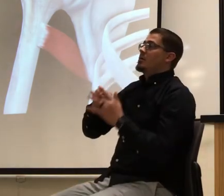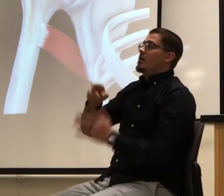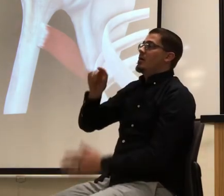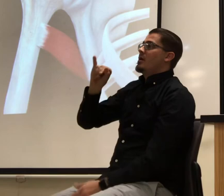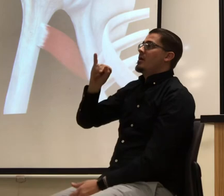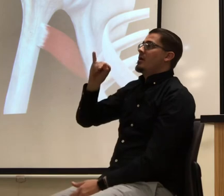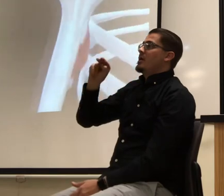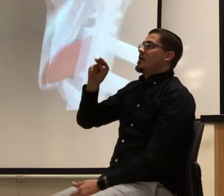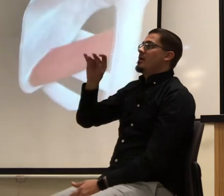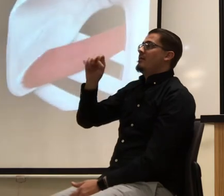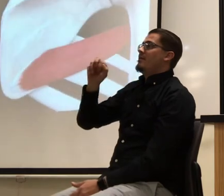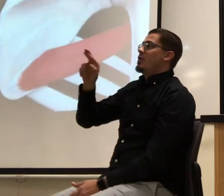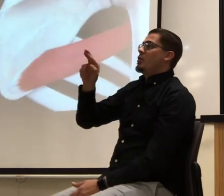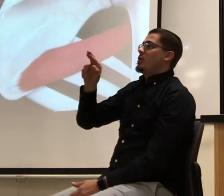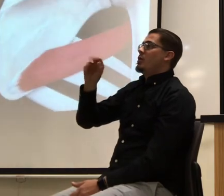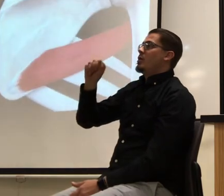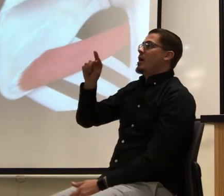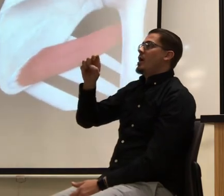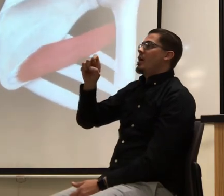scapula.